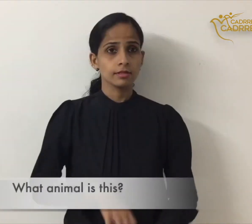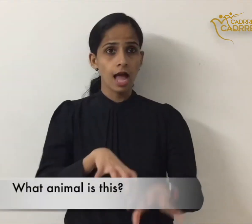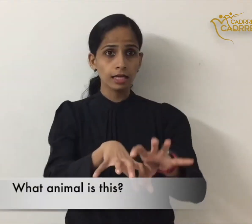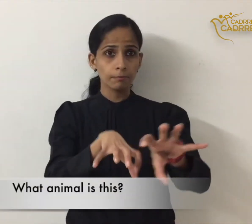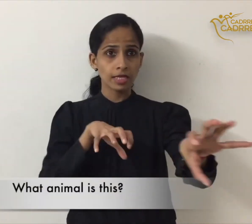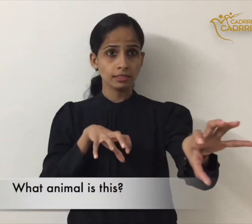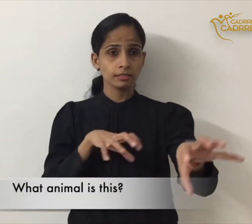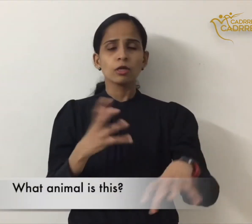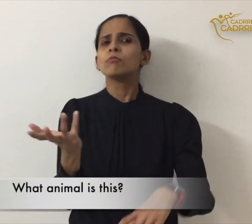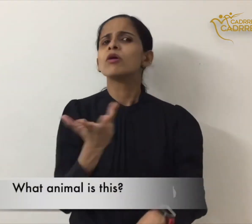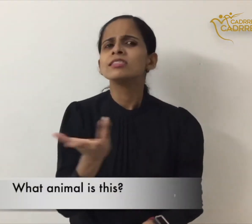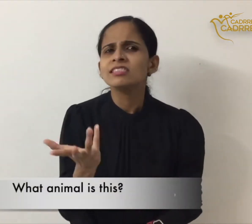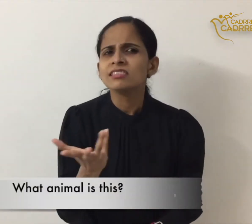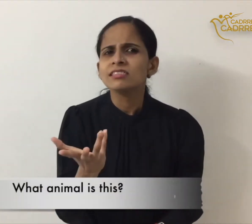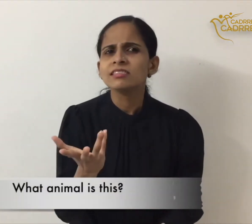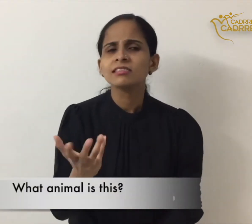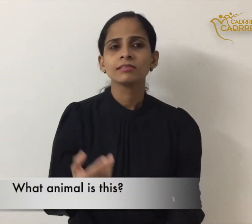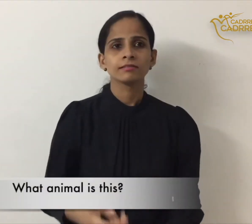What animal is this?